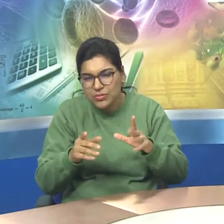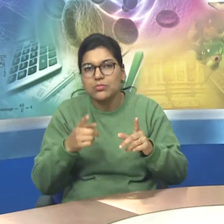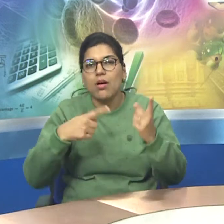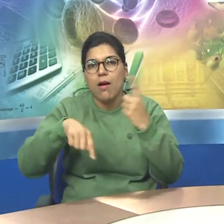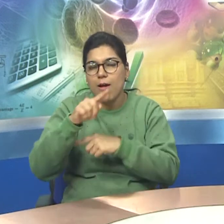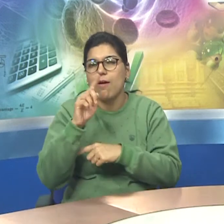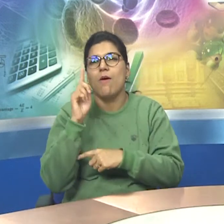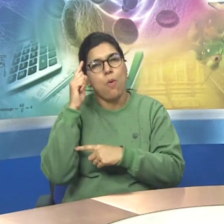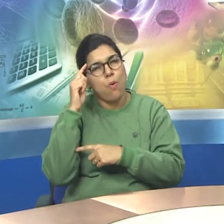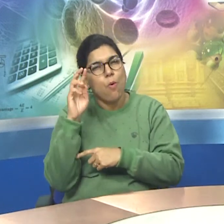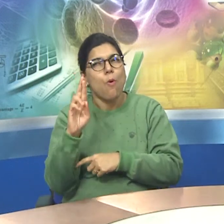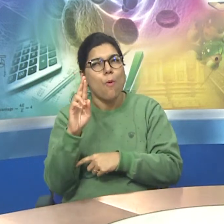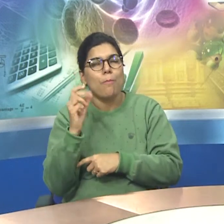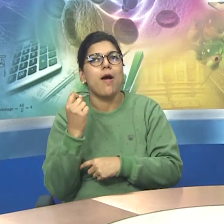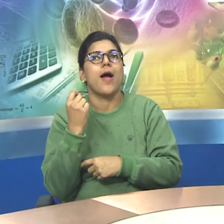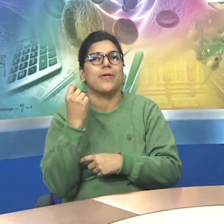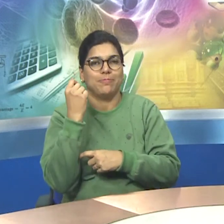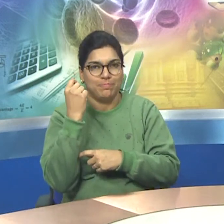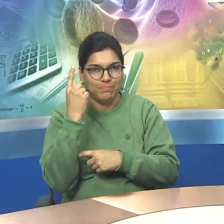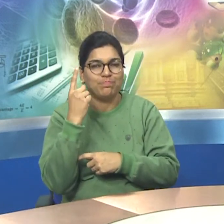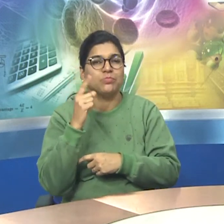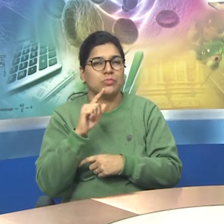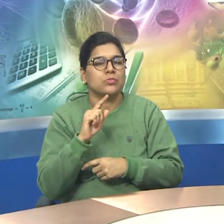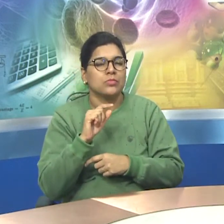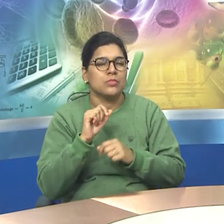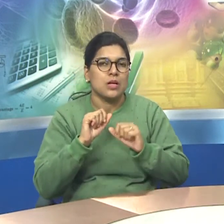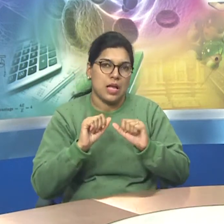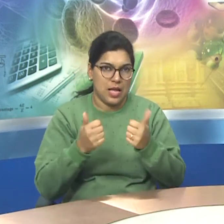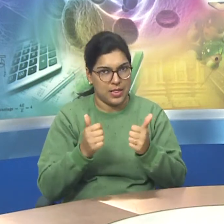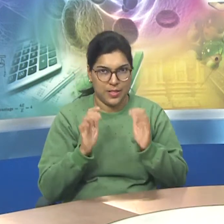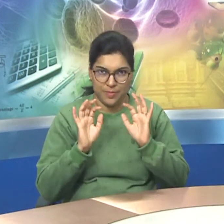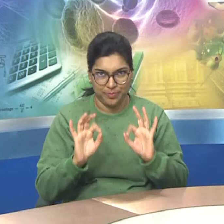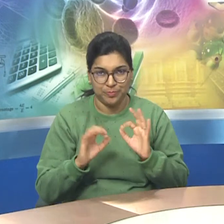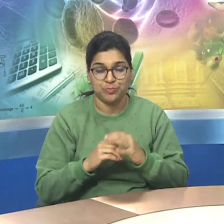and hope you all understood it well.